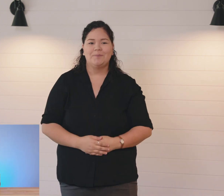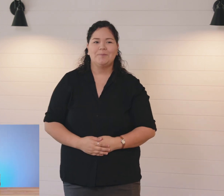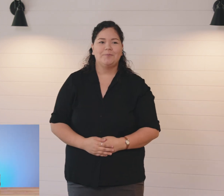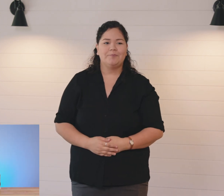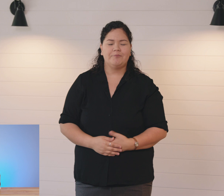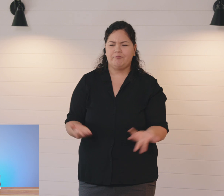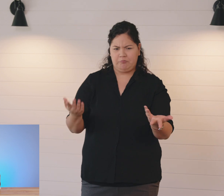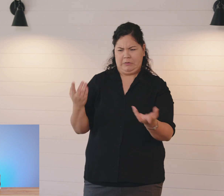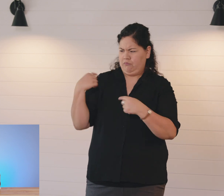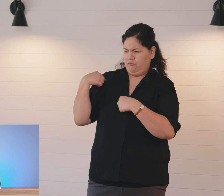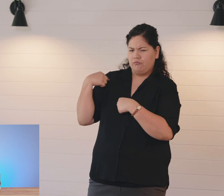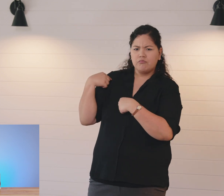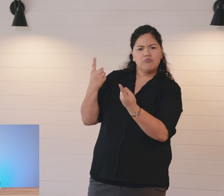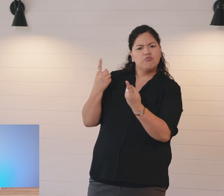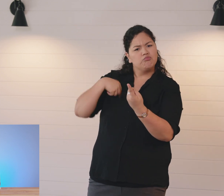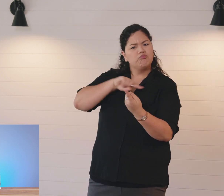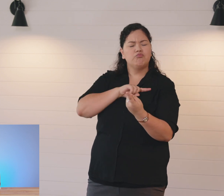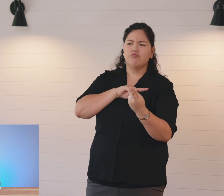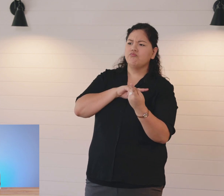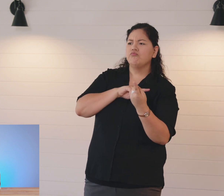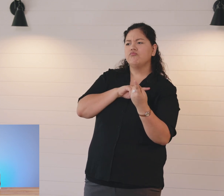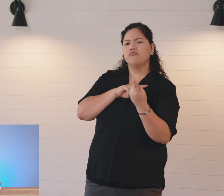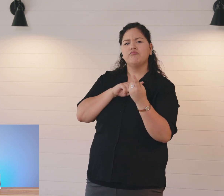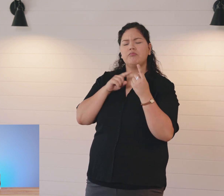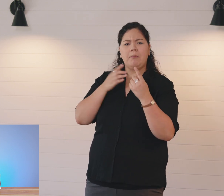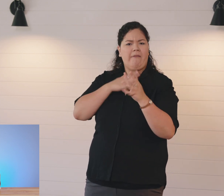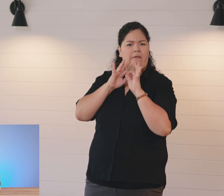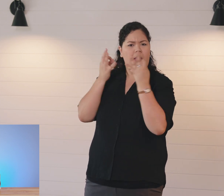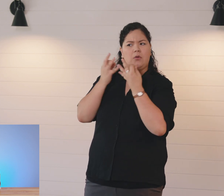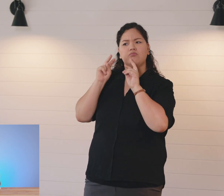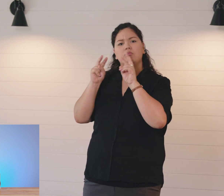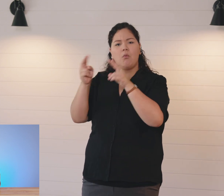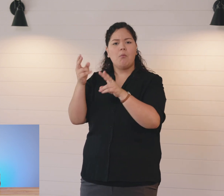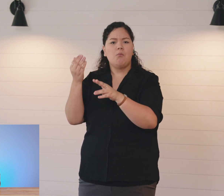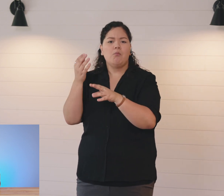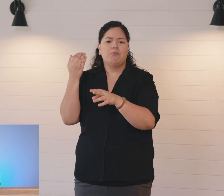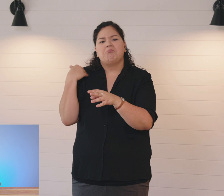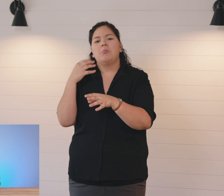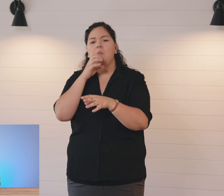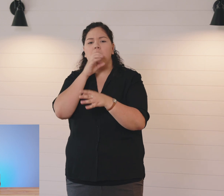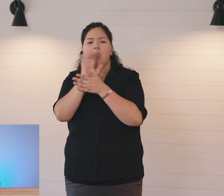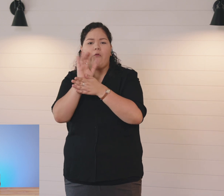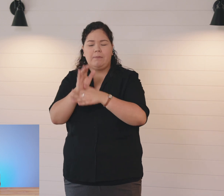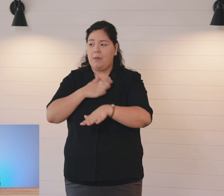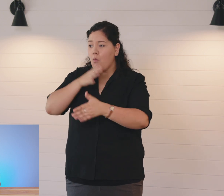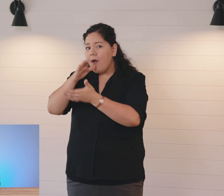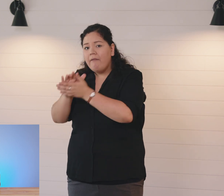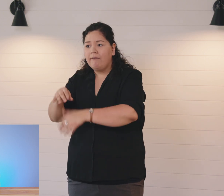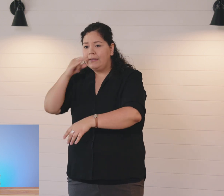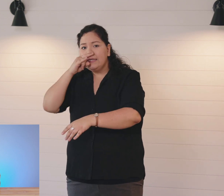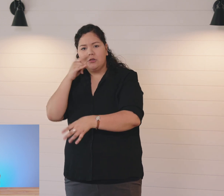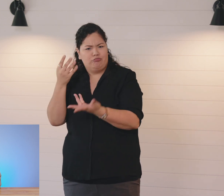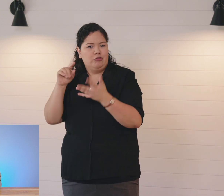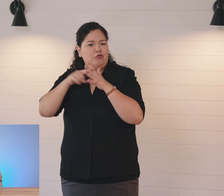I spent a little bit of time over the last few weeks rewatching some old movies with my wife and my kids. My children have started to be